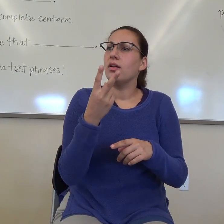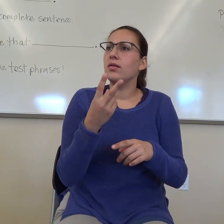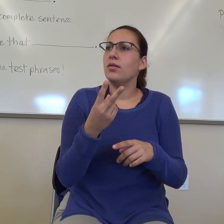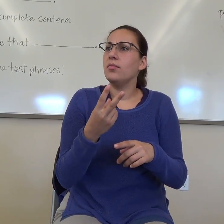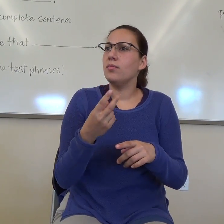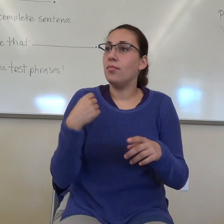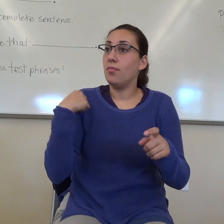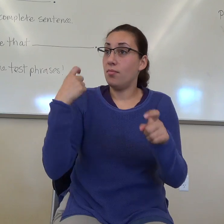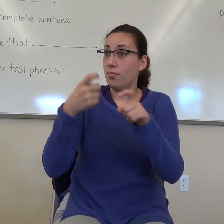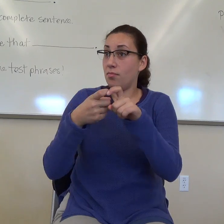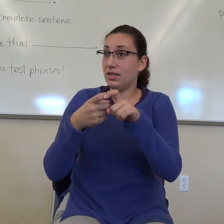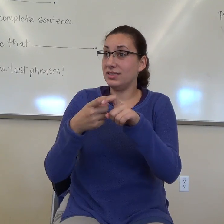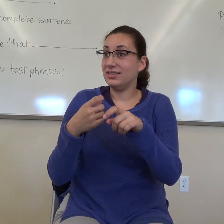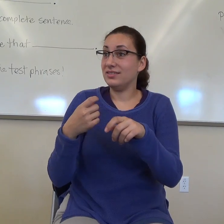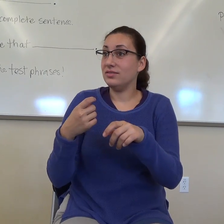Okay.